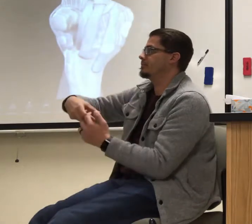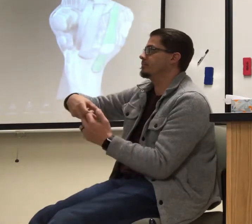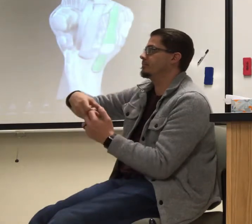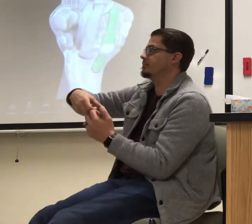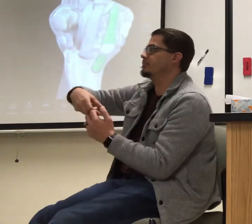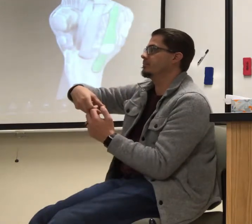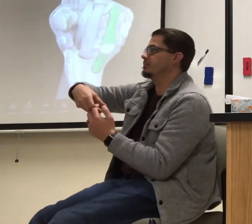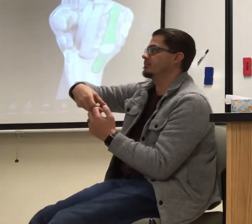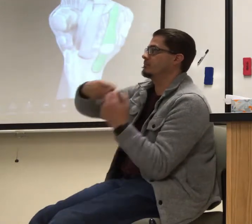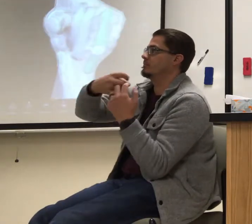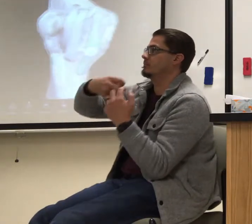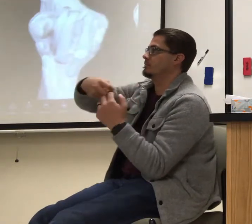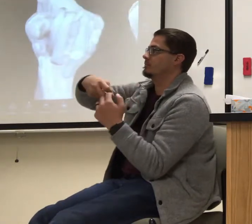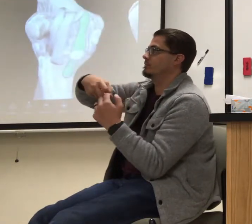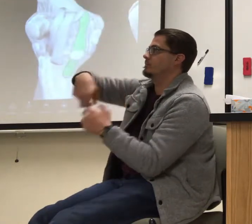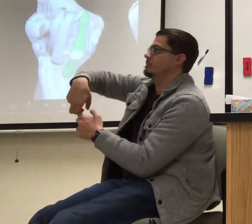it.